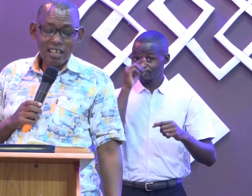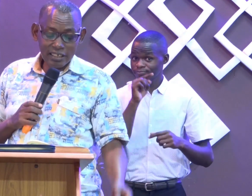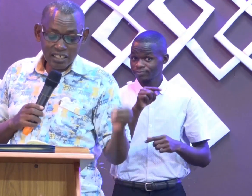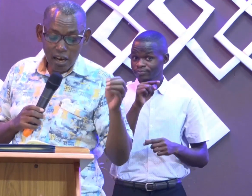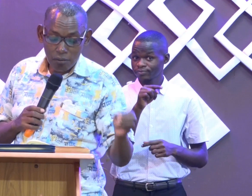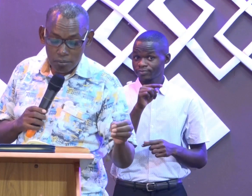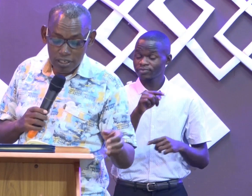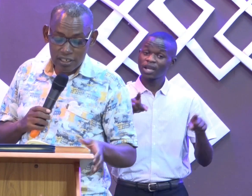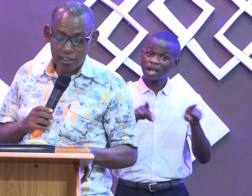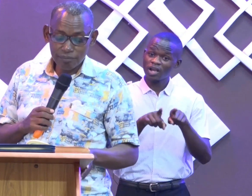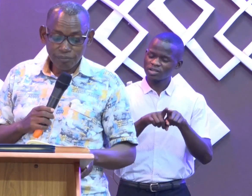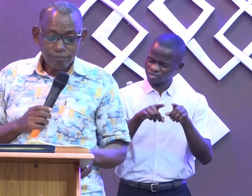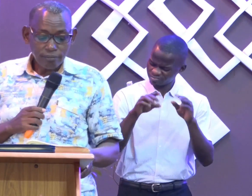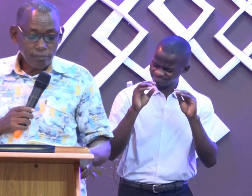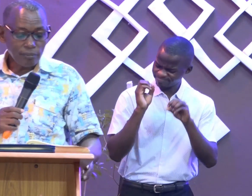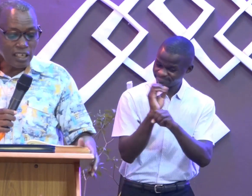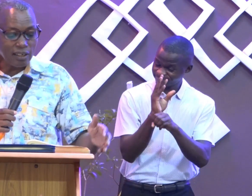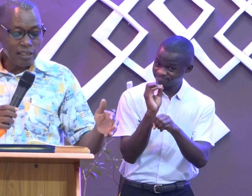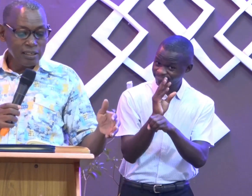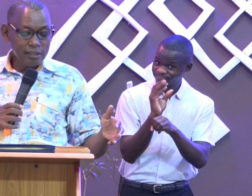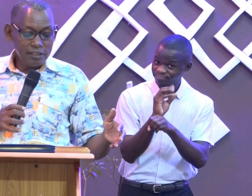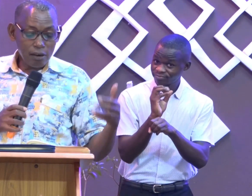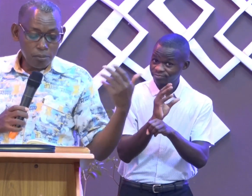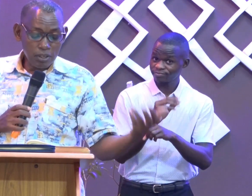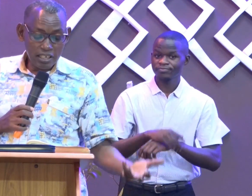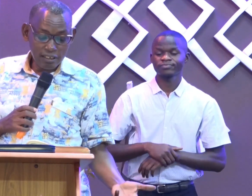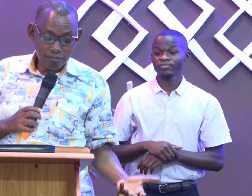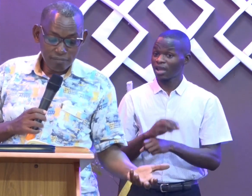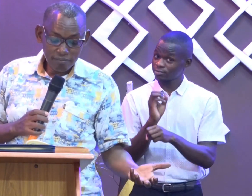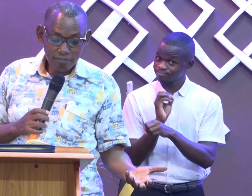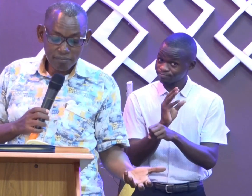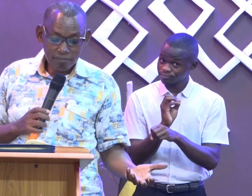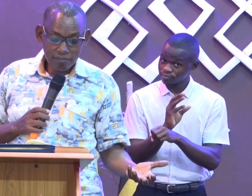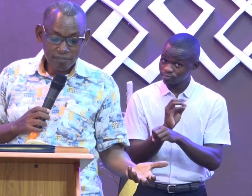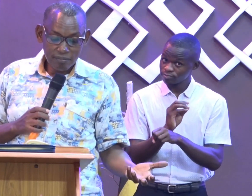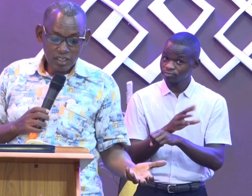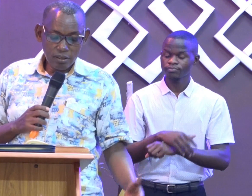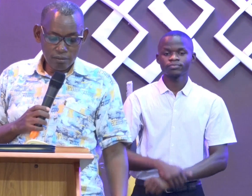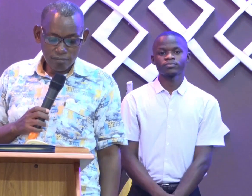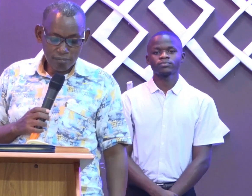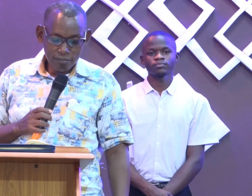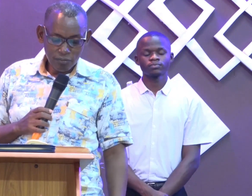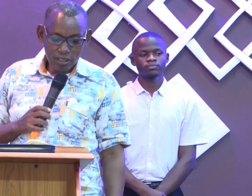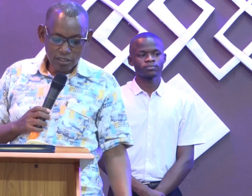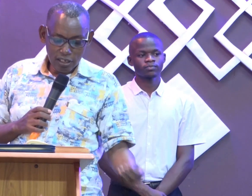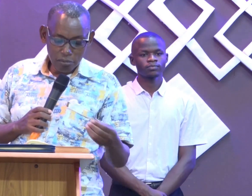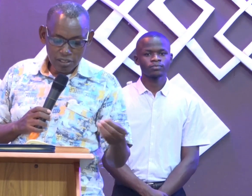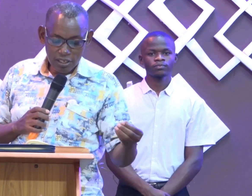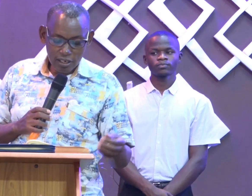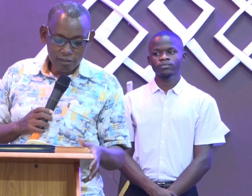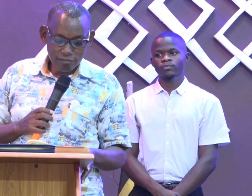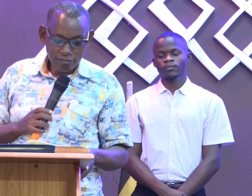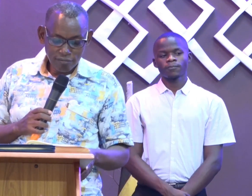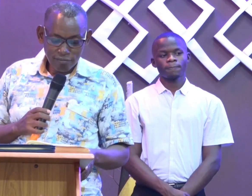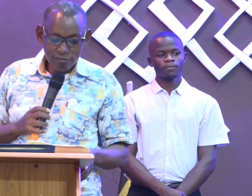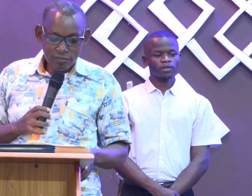parental word. Ate cha kubulirira. And it's for. Cha kubulirira. It's for rebuking. No. Wali ye chigambo